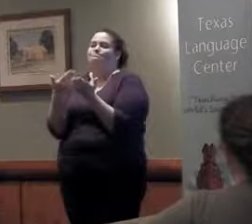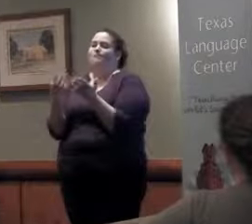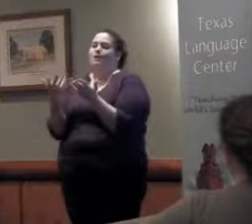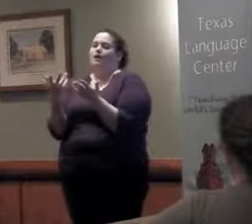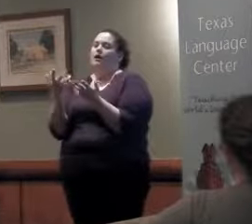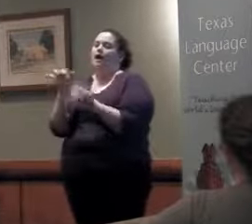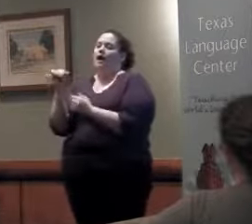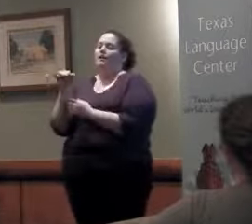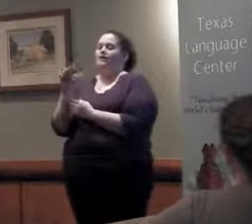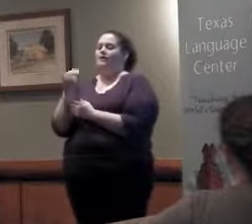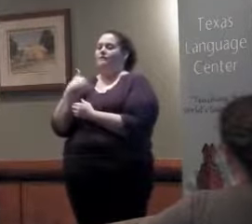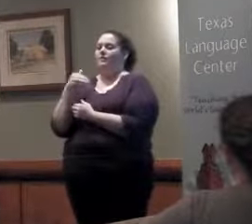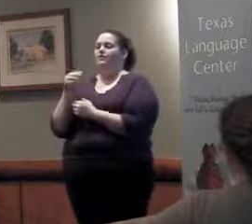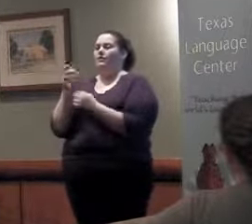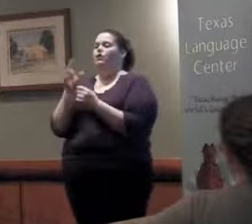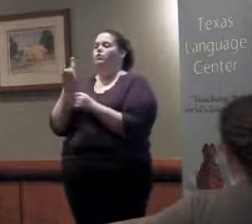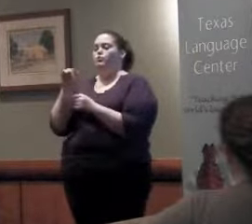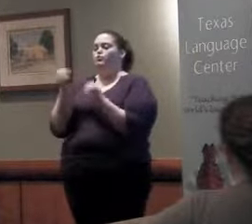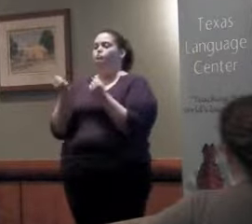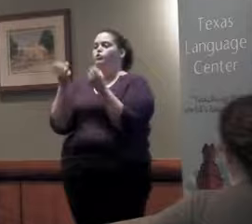dialogues are both produced.